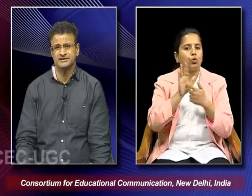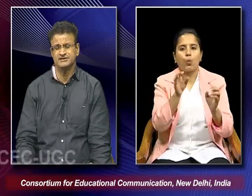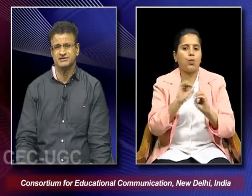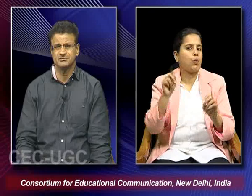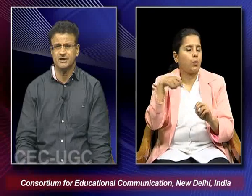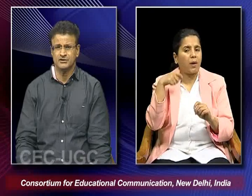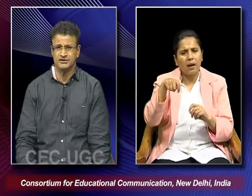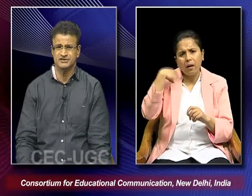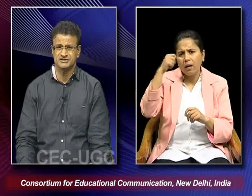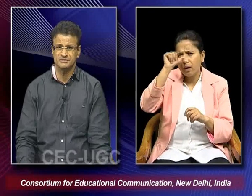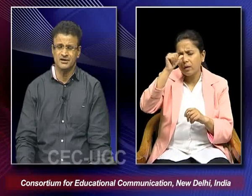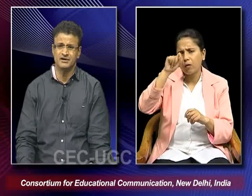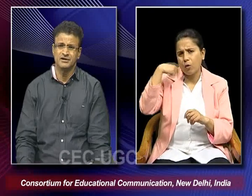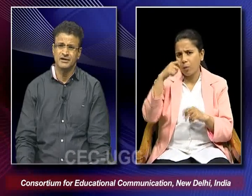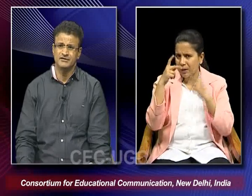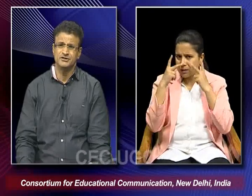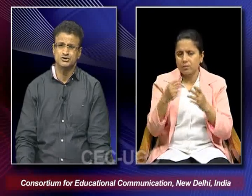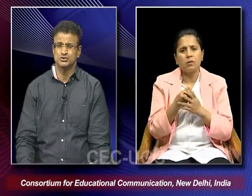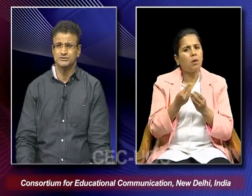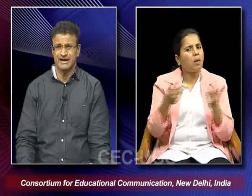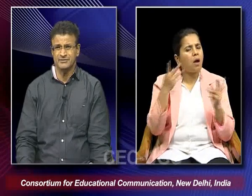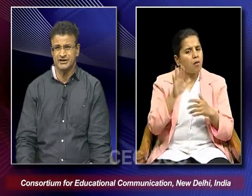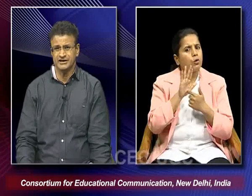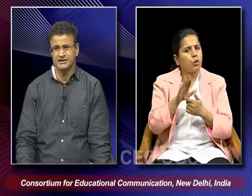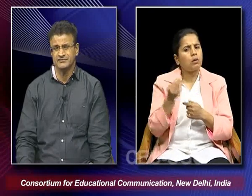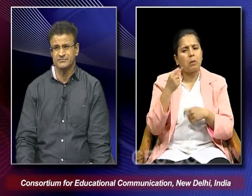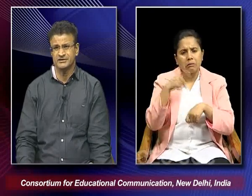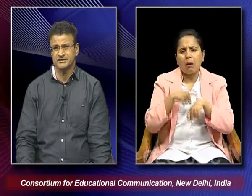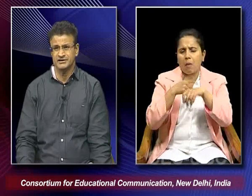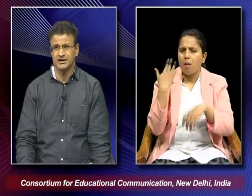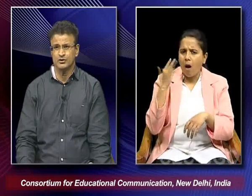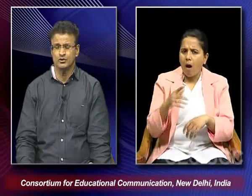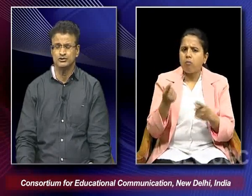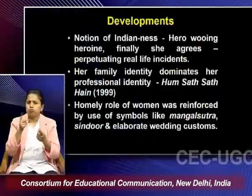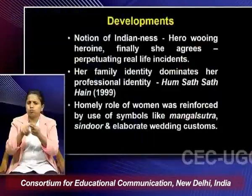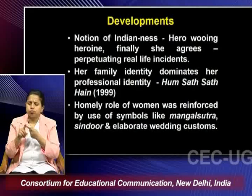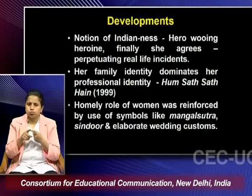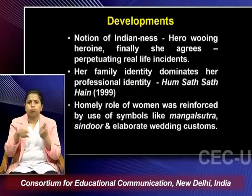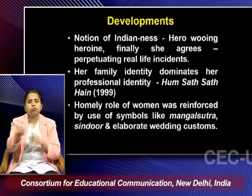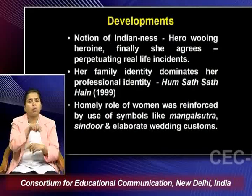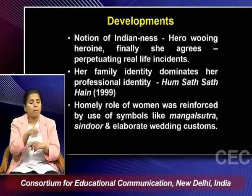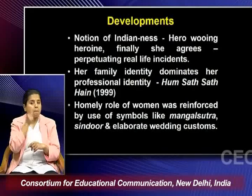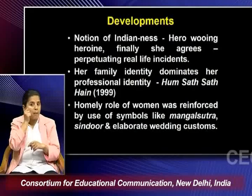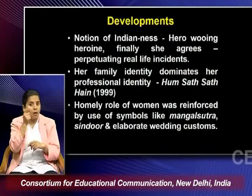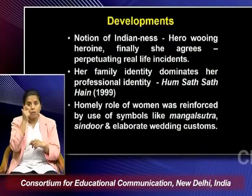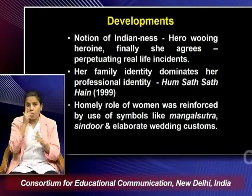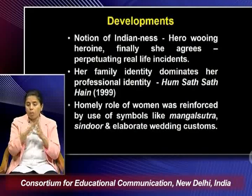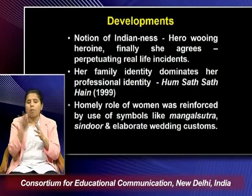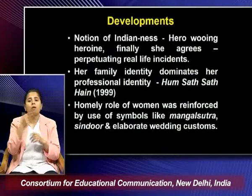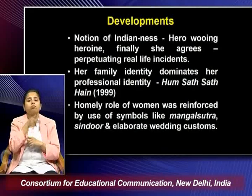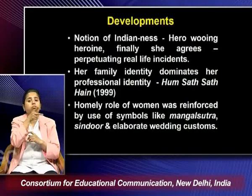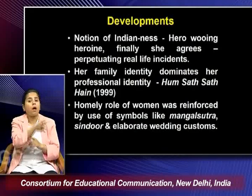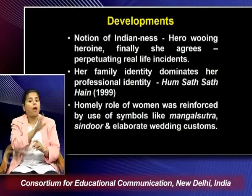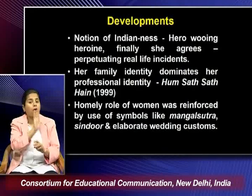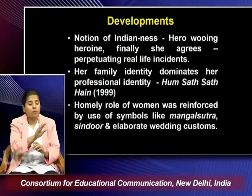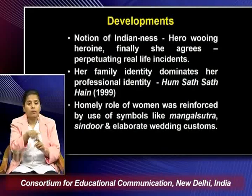the Hindi cinema or Indian cinema have been shown time and again, and women, they are also in a way told that